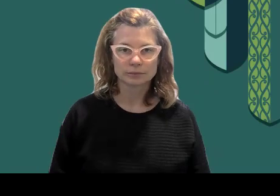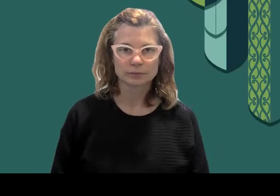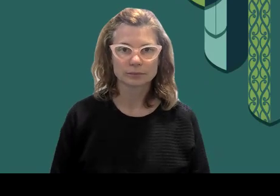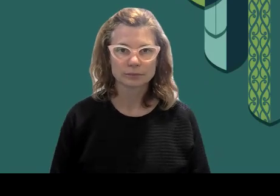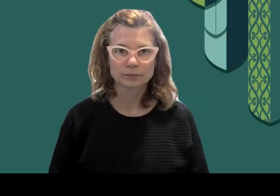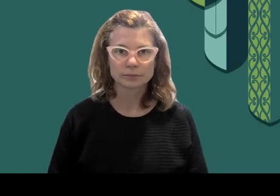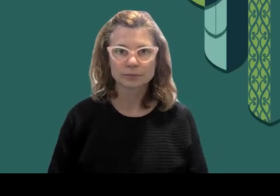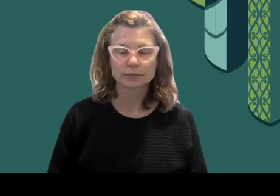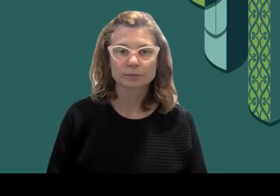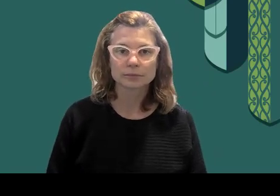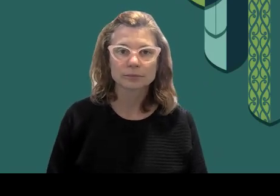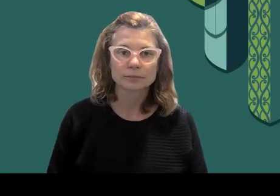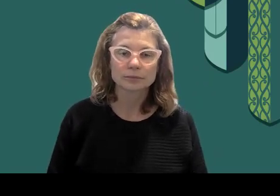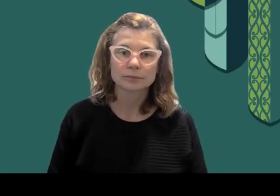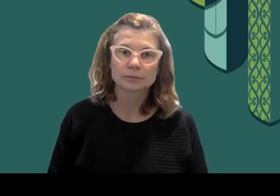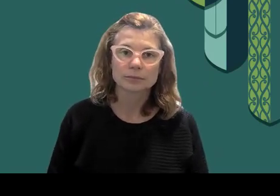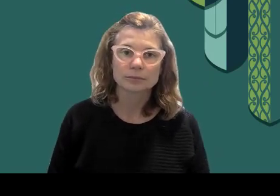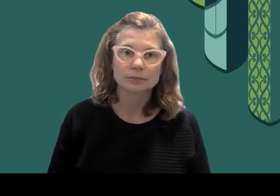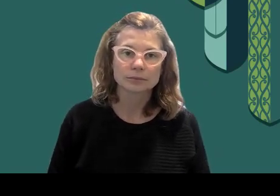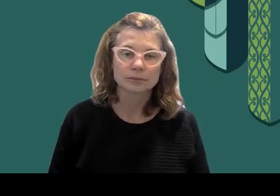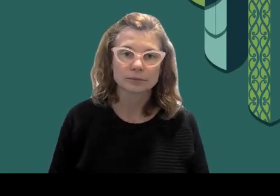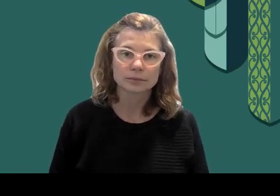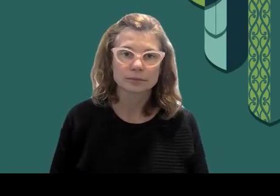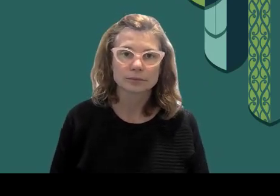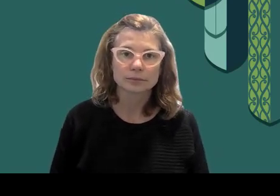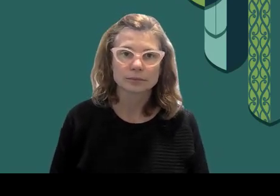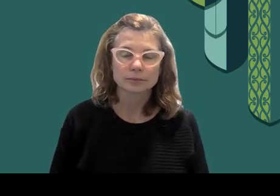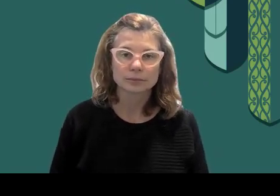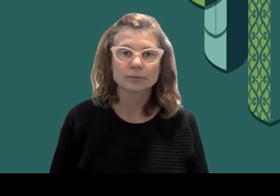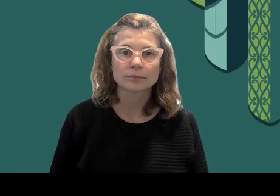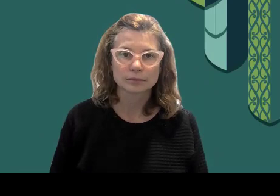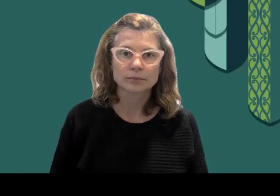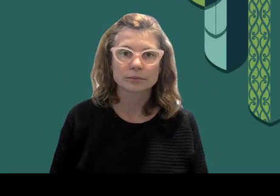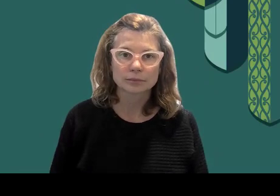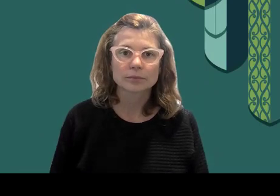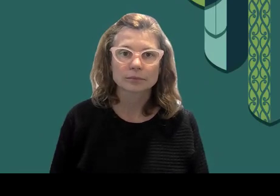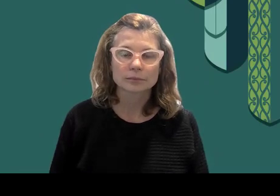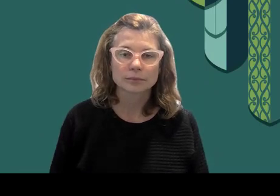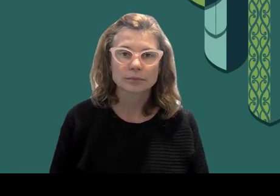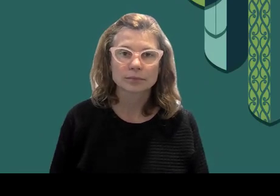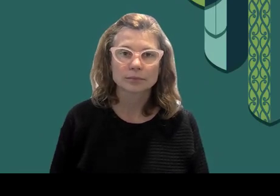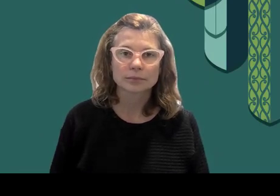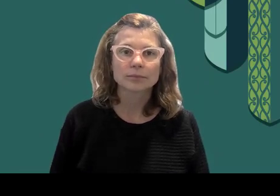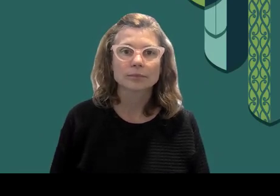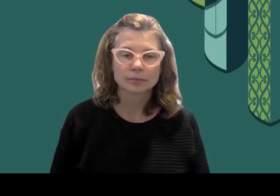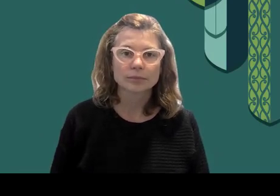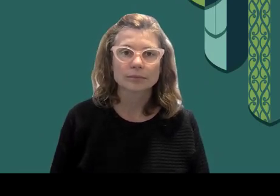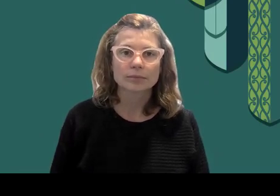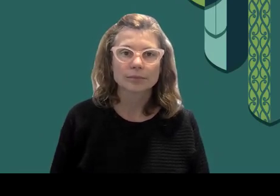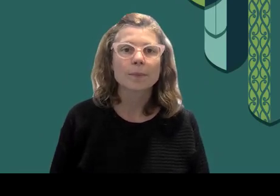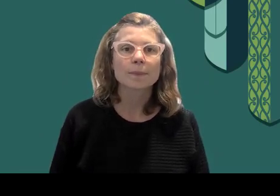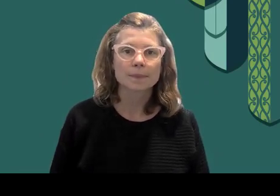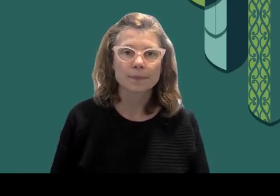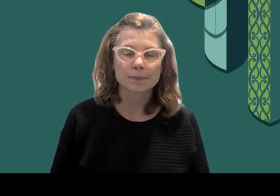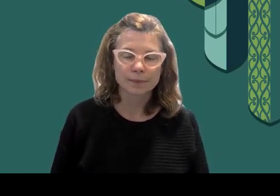do. Now, some days they only may have 30% capacity, but they're still giving you 100% of